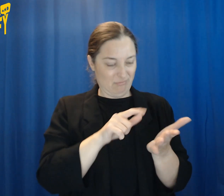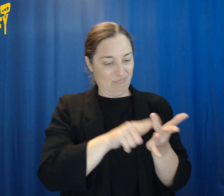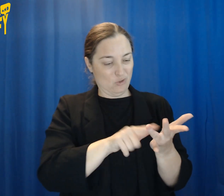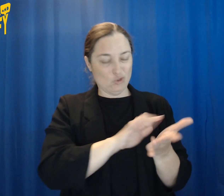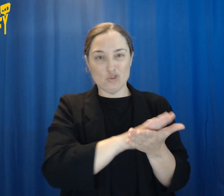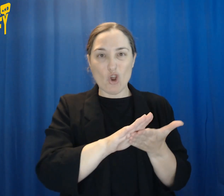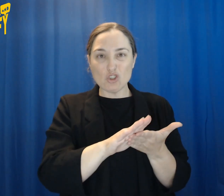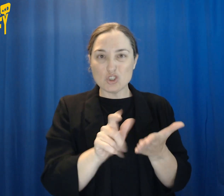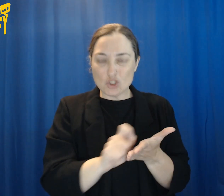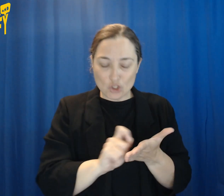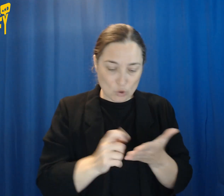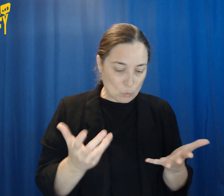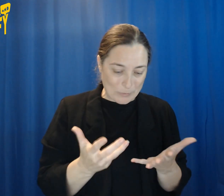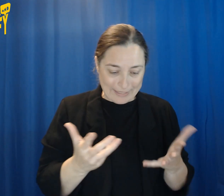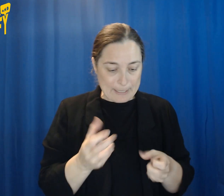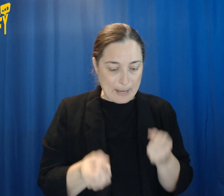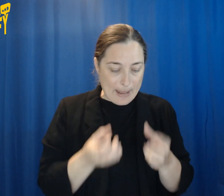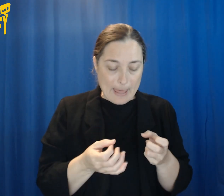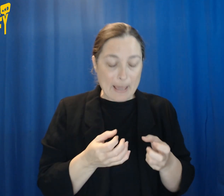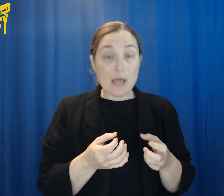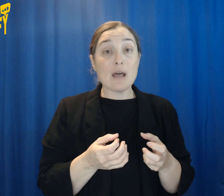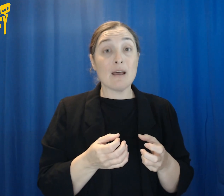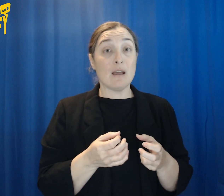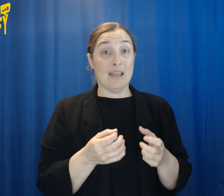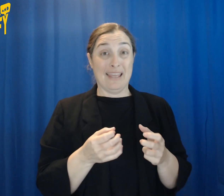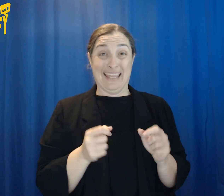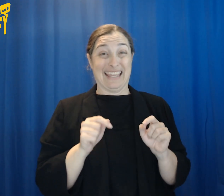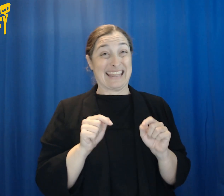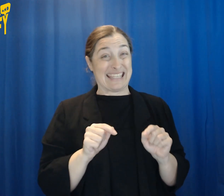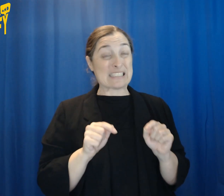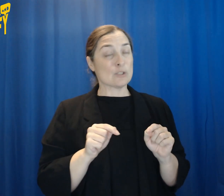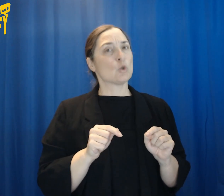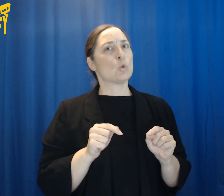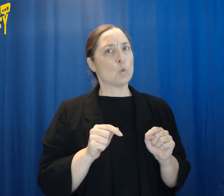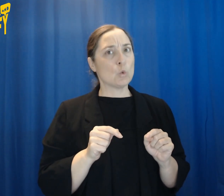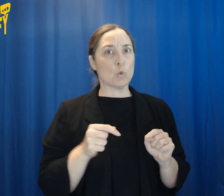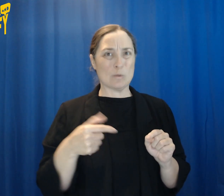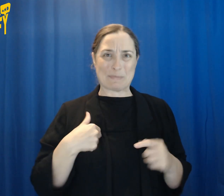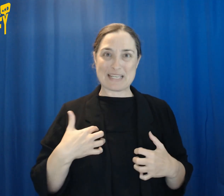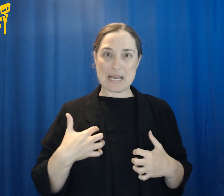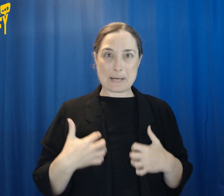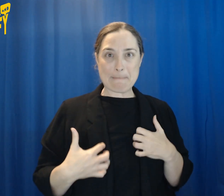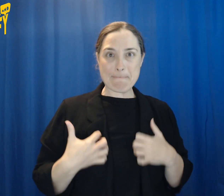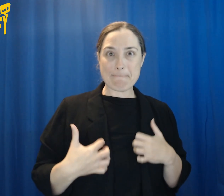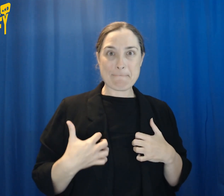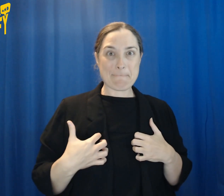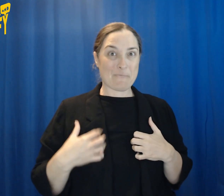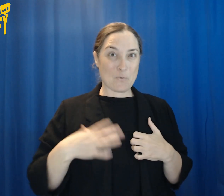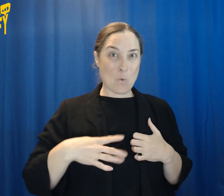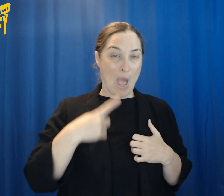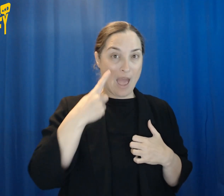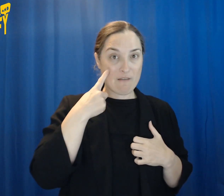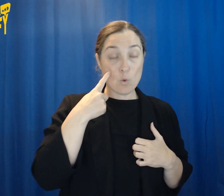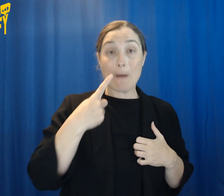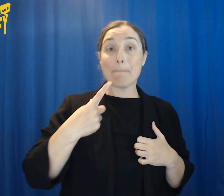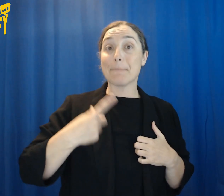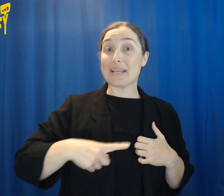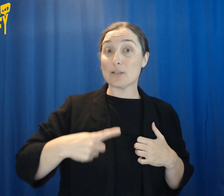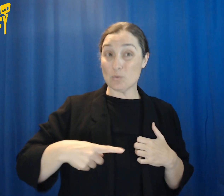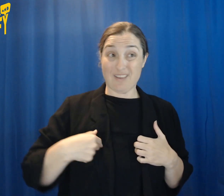I need to stress to you, was a very big deal. I was very excited to get that journal because I needed it. I was